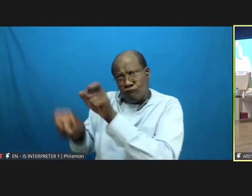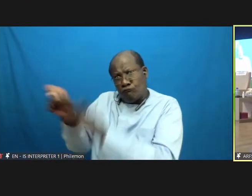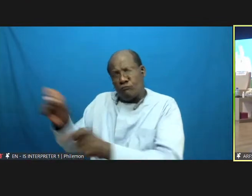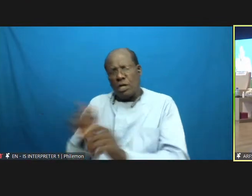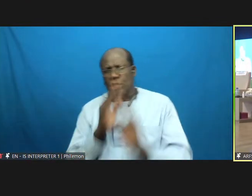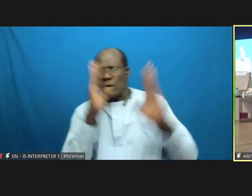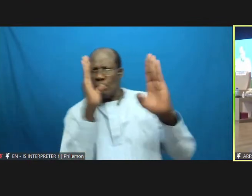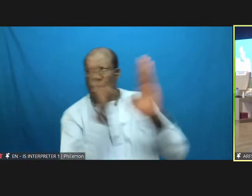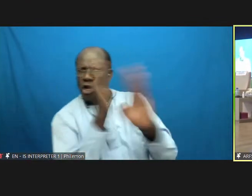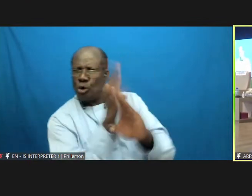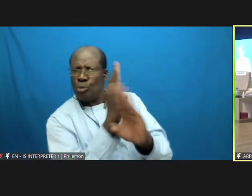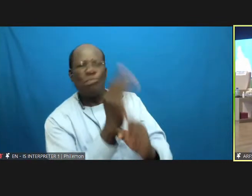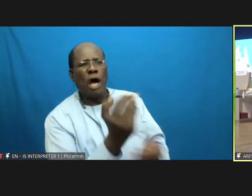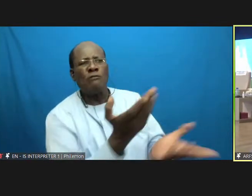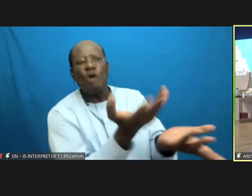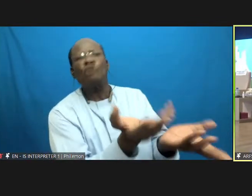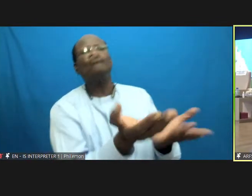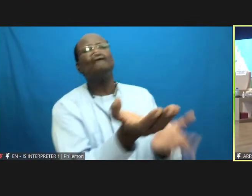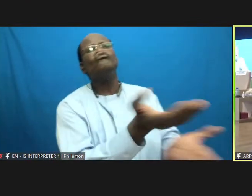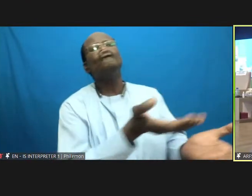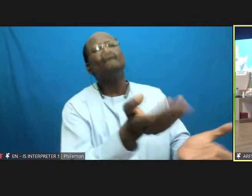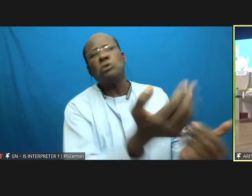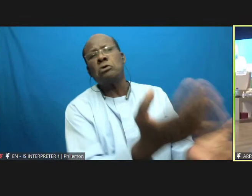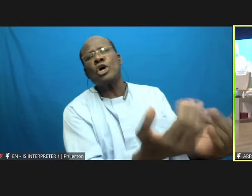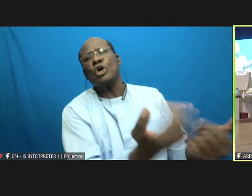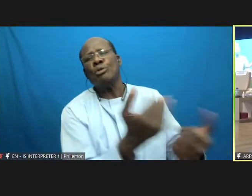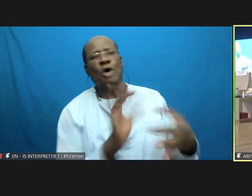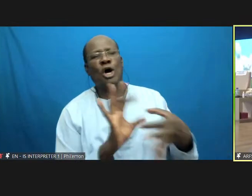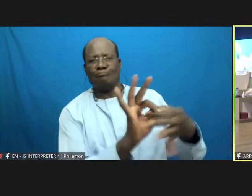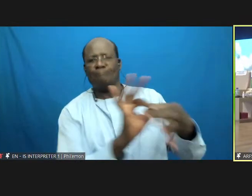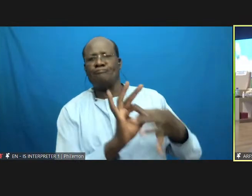their investment. There is also a need